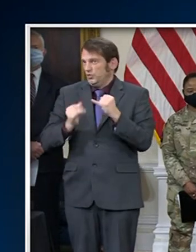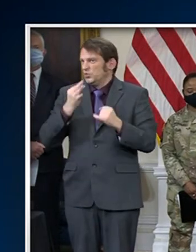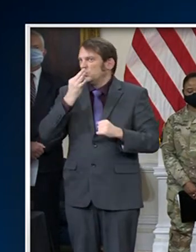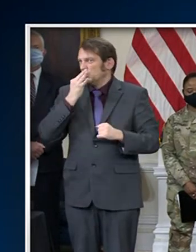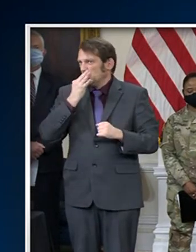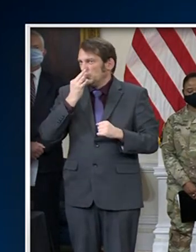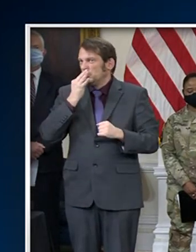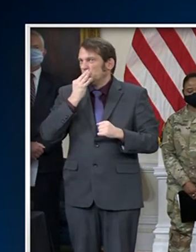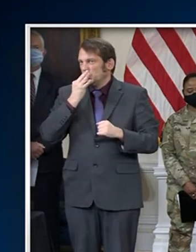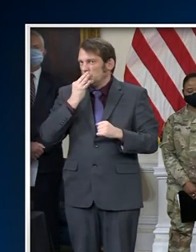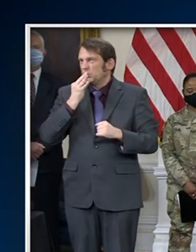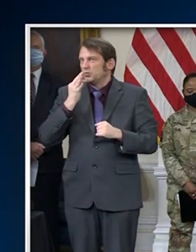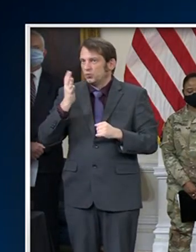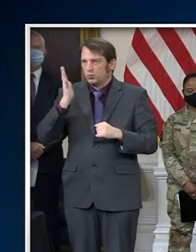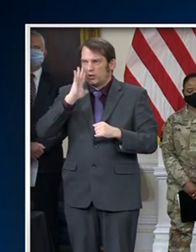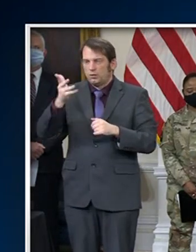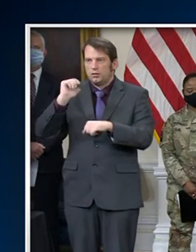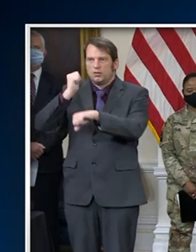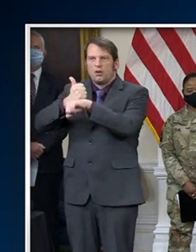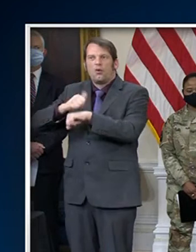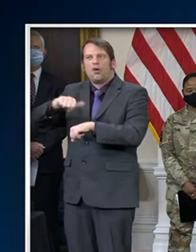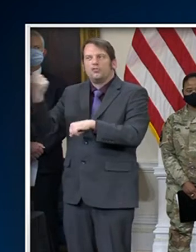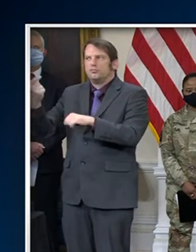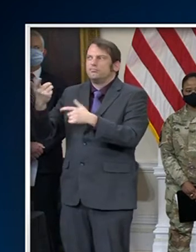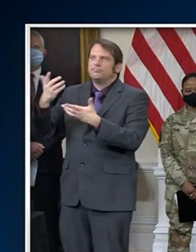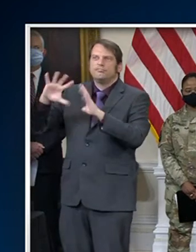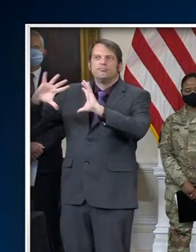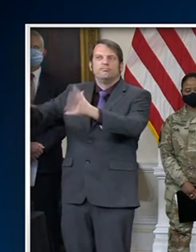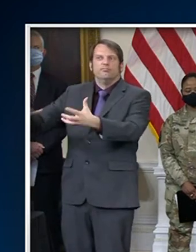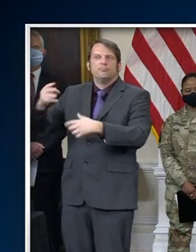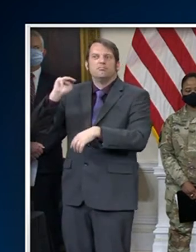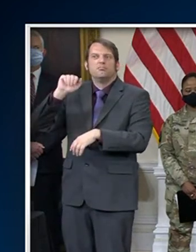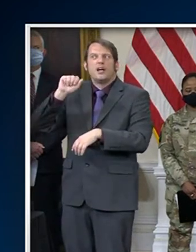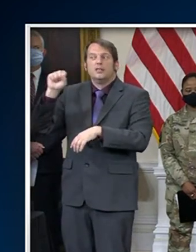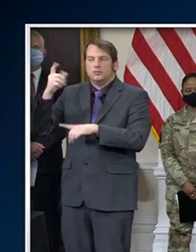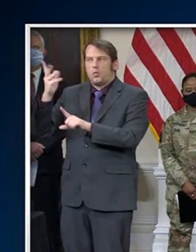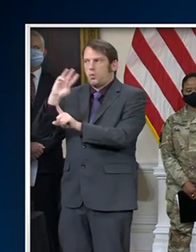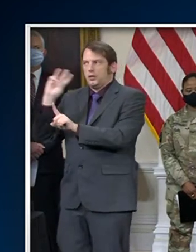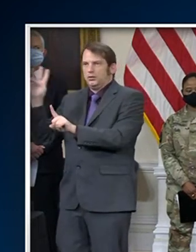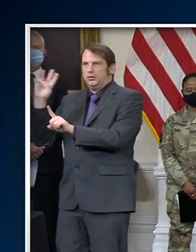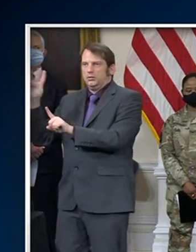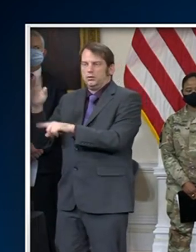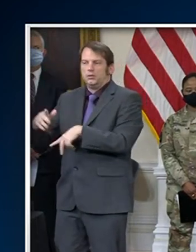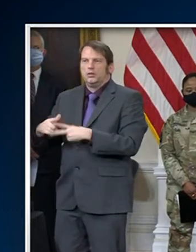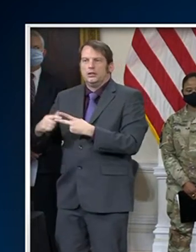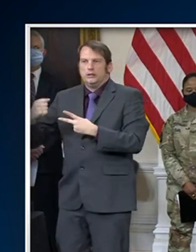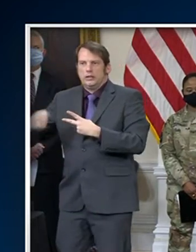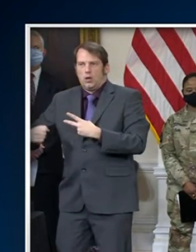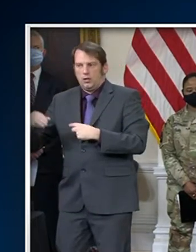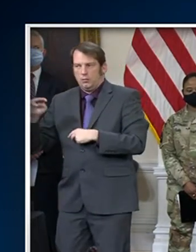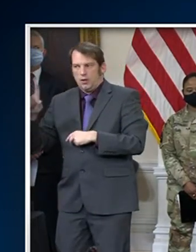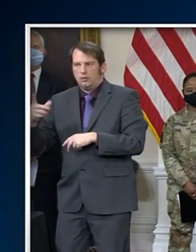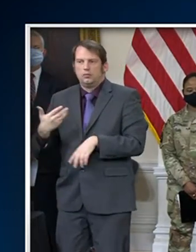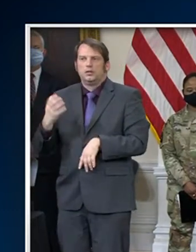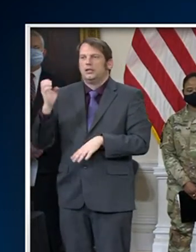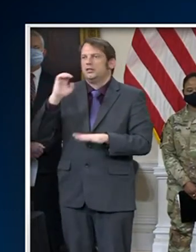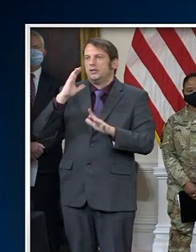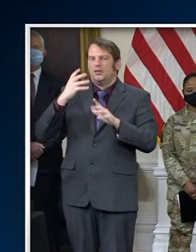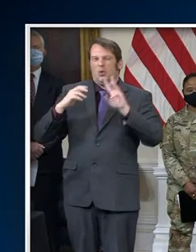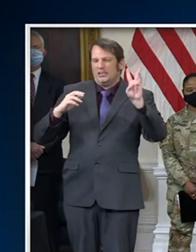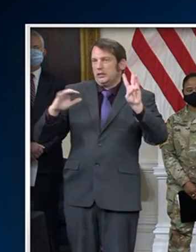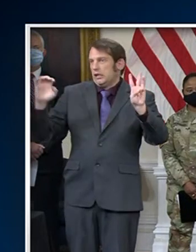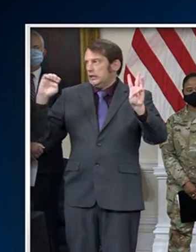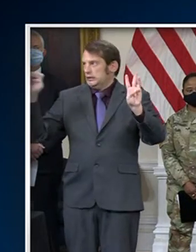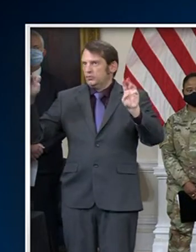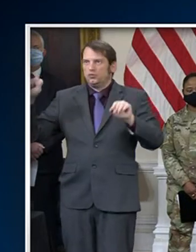vaccination sites in Western Maryland, in Southern Maryland, and on the Eastern Shore. And we will be ready to